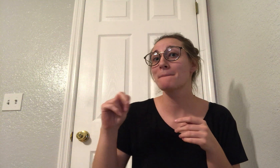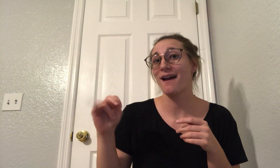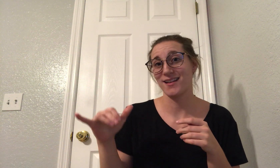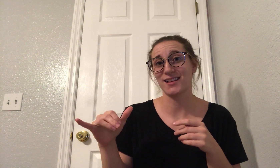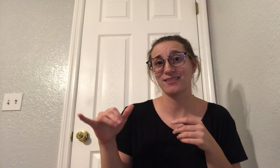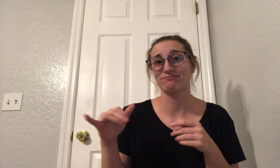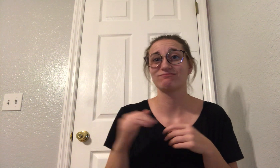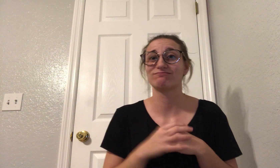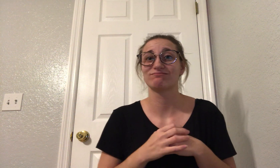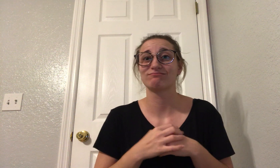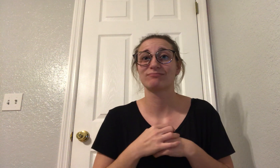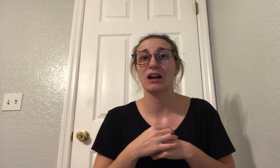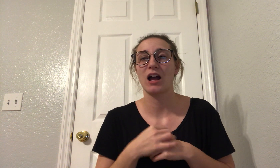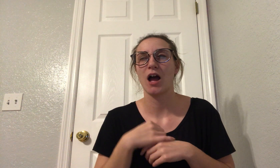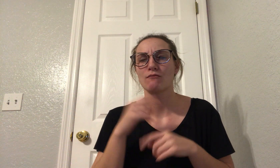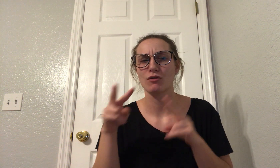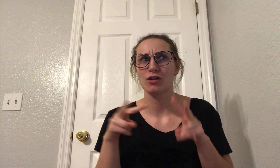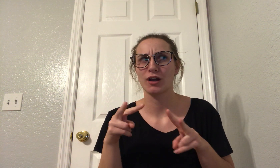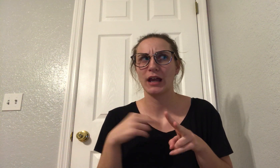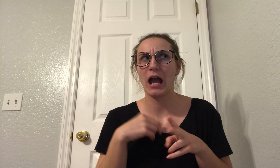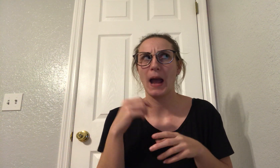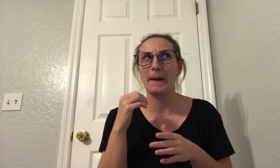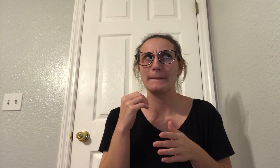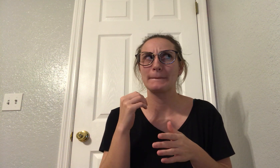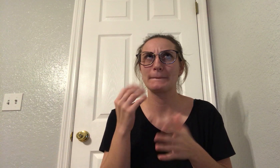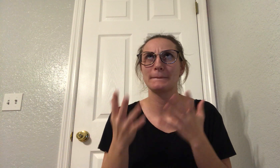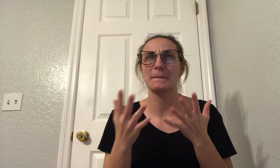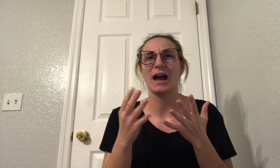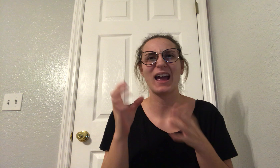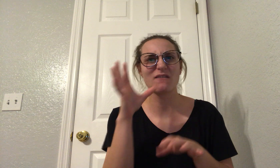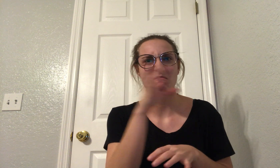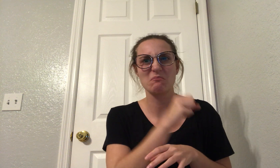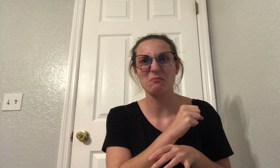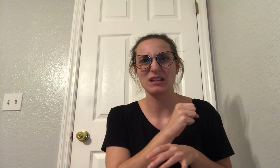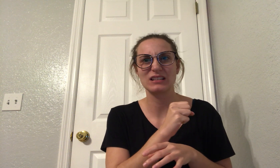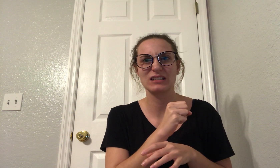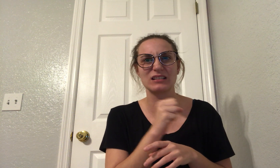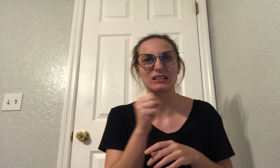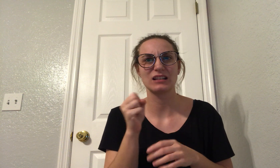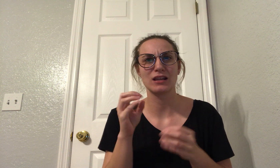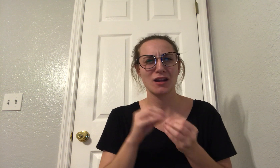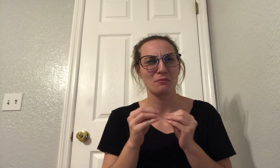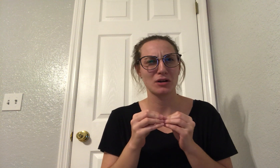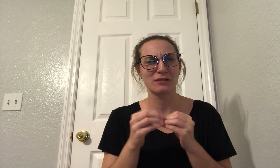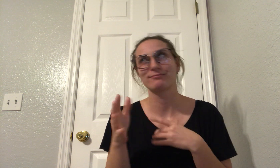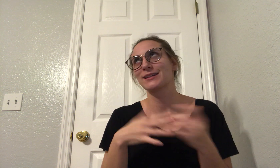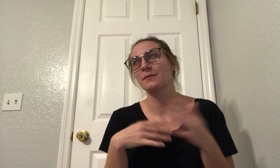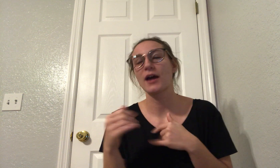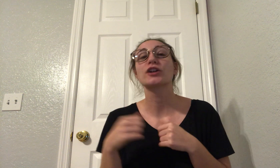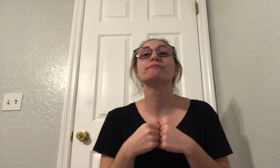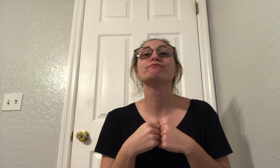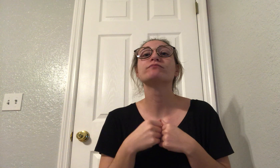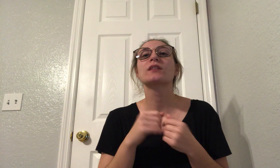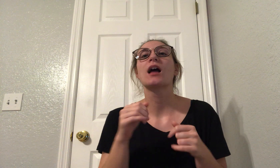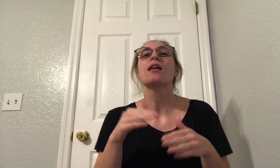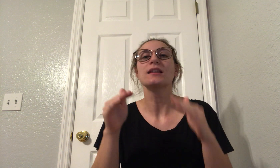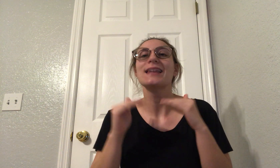misnumbered. Doesn't matter. Let's go to the next one. Drink water. All right? Drink water.